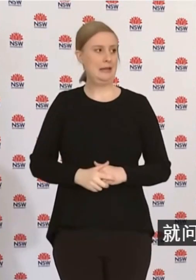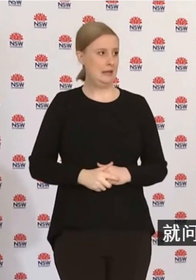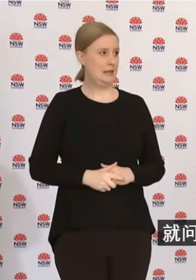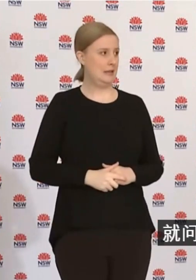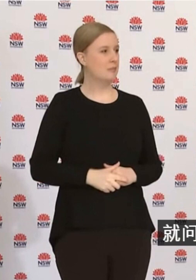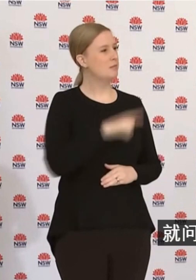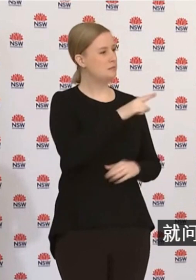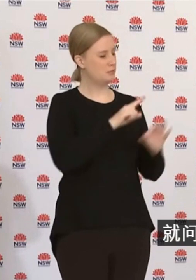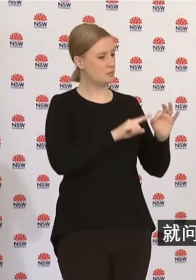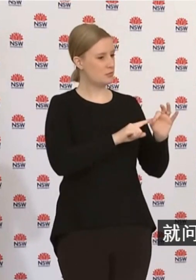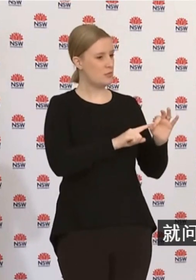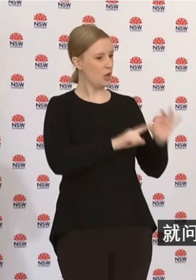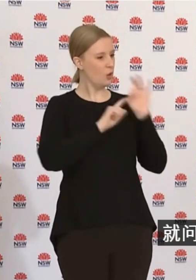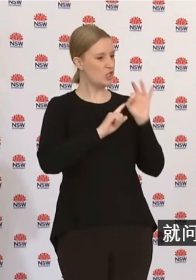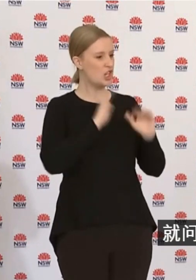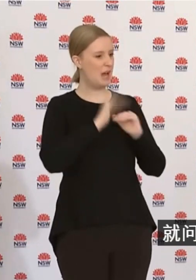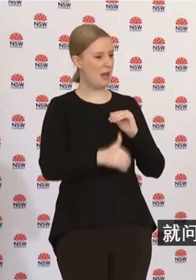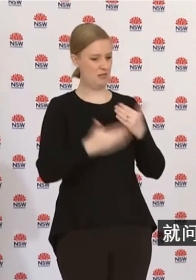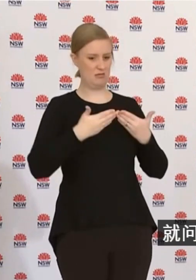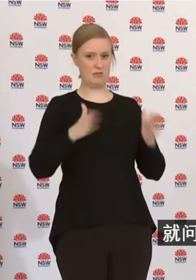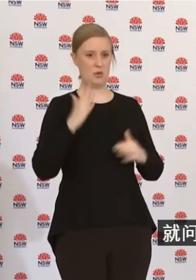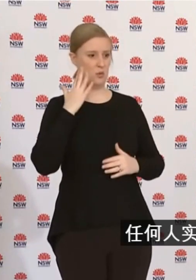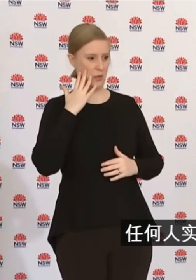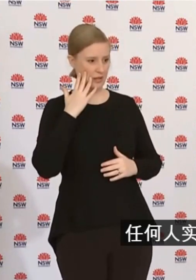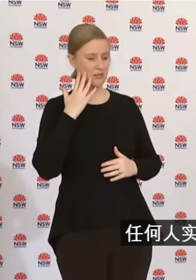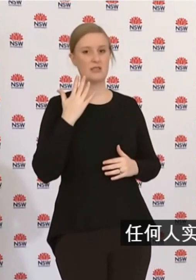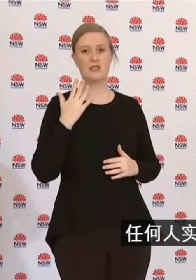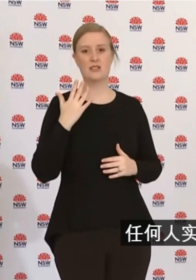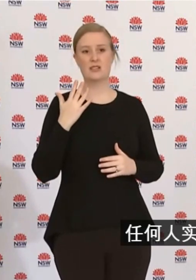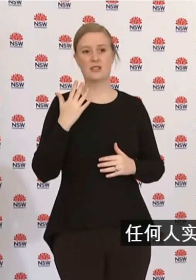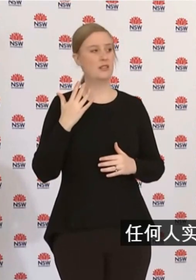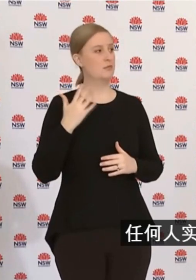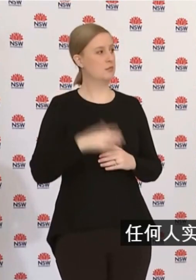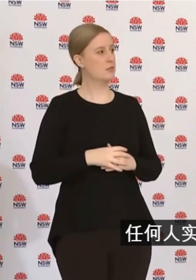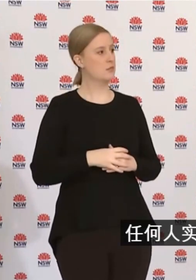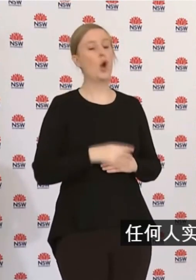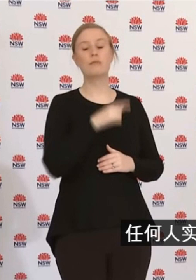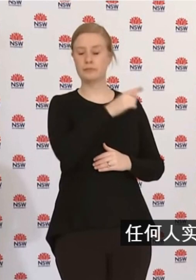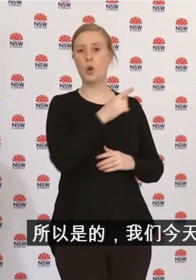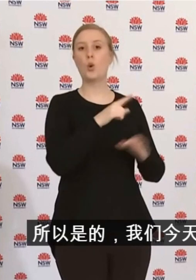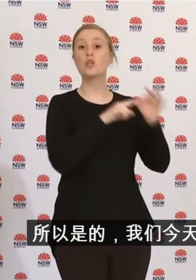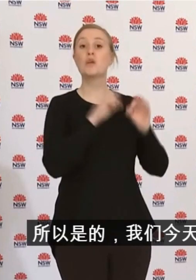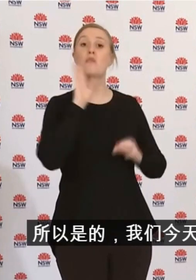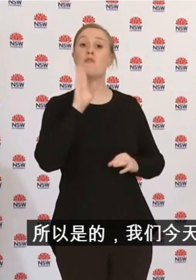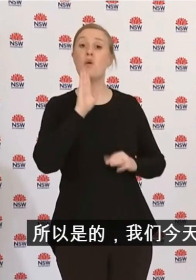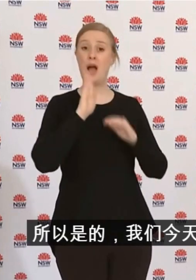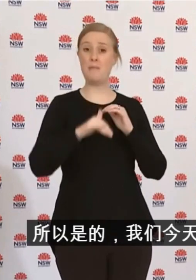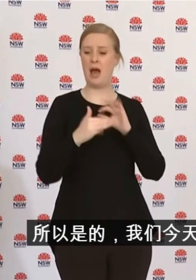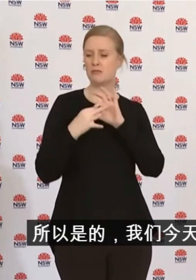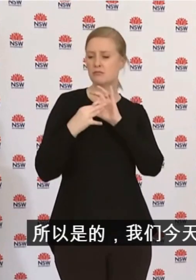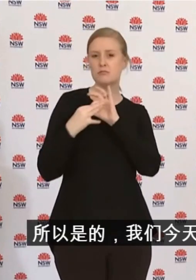I did just ask. The Deputy Commissioner has no knowledge of anybody actually been caught up in that situation. So,